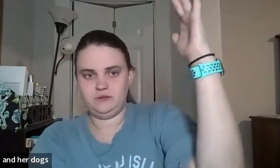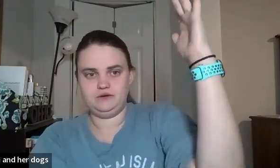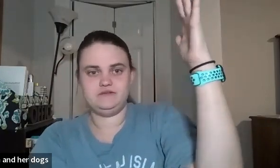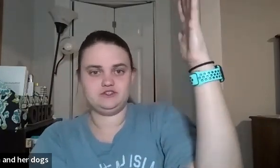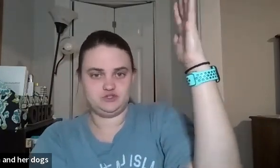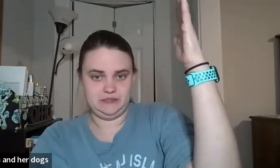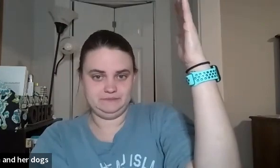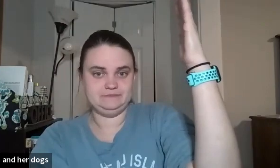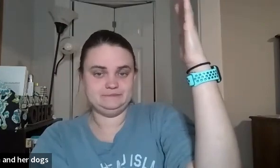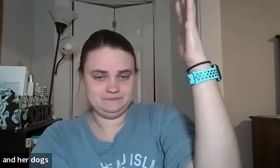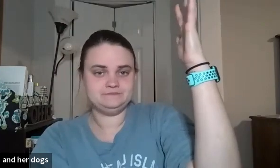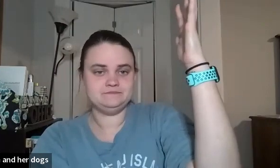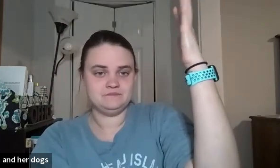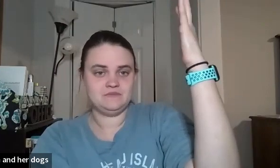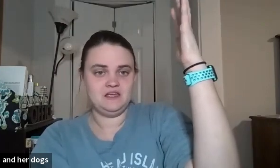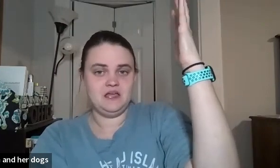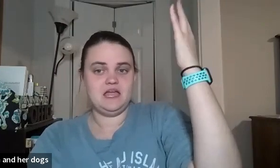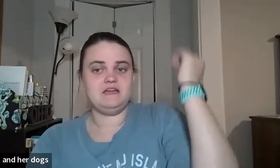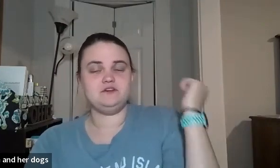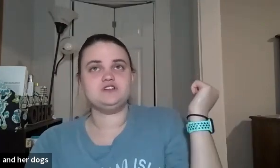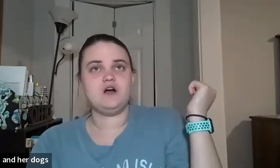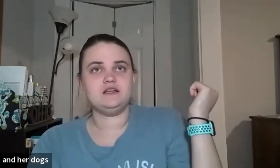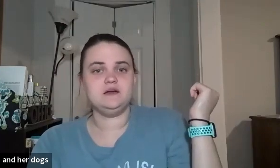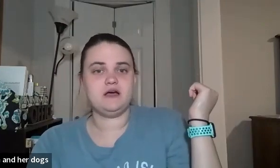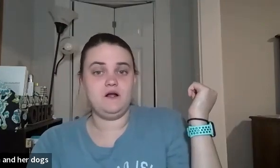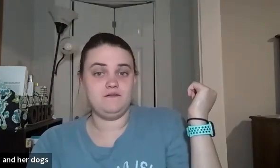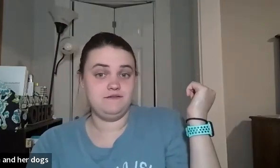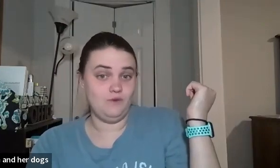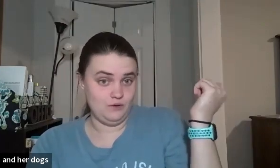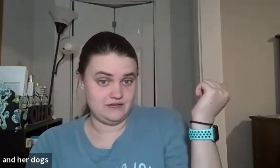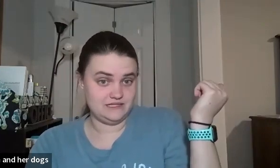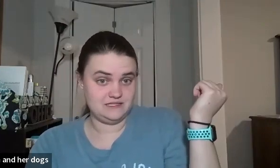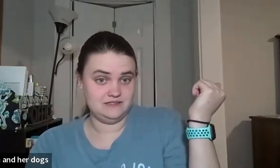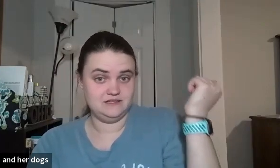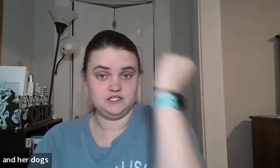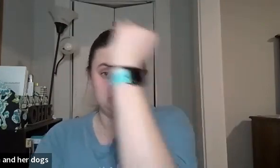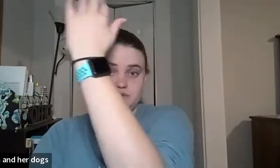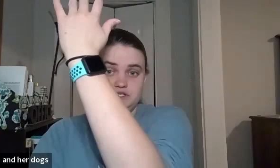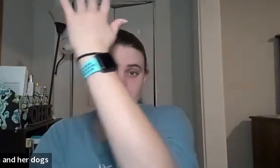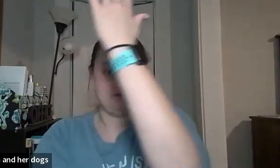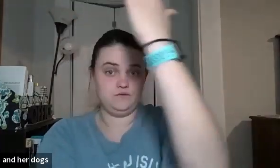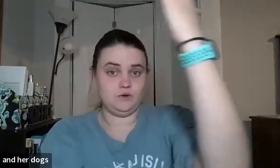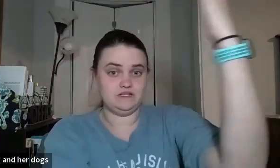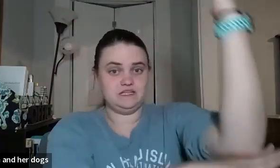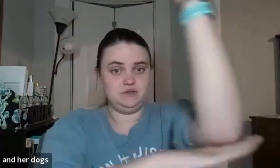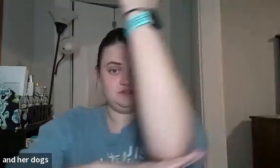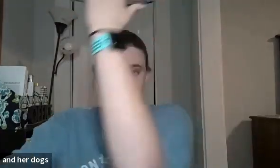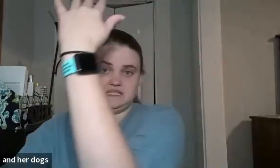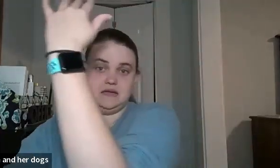wiggle your fingers, tree. If you're talking about a forest, you would do forest. Like you would do the same